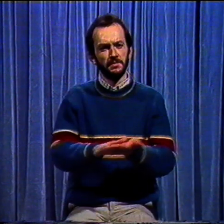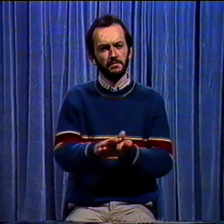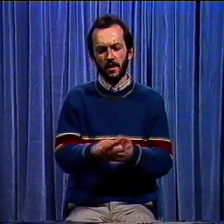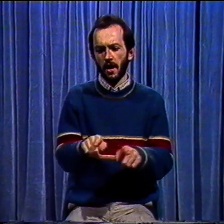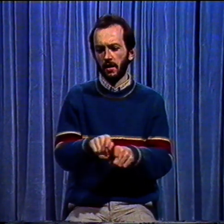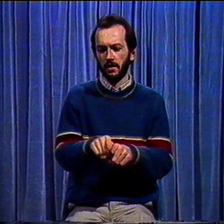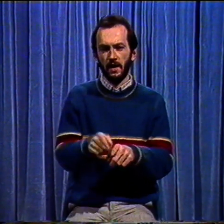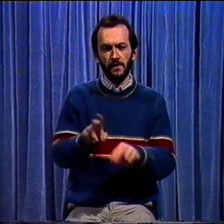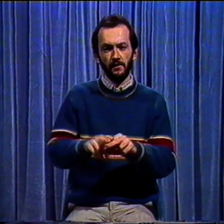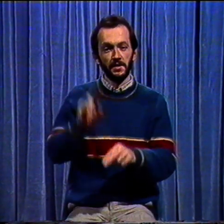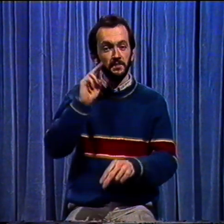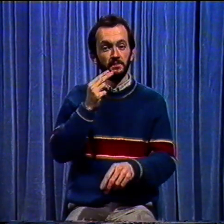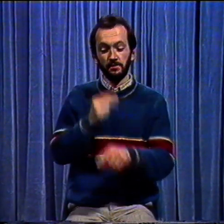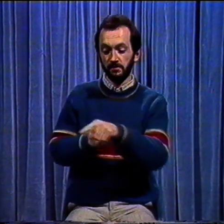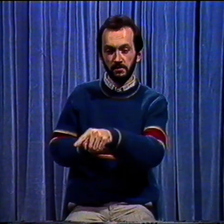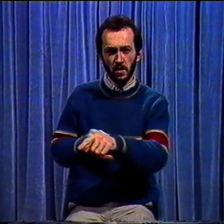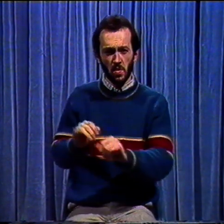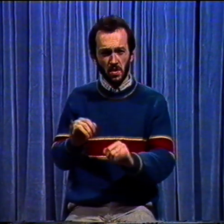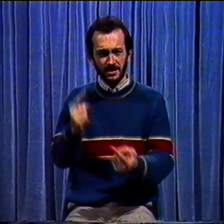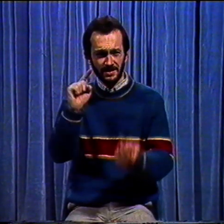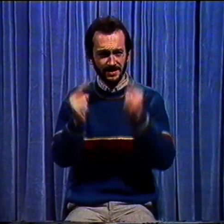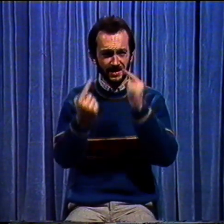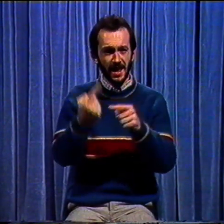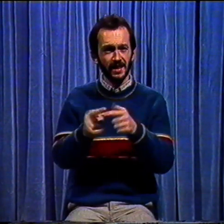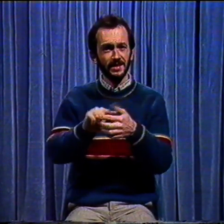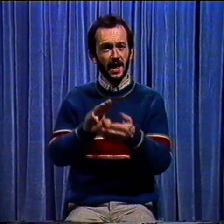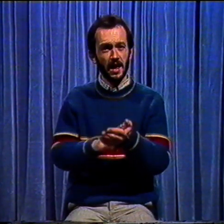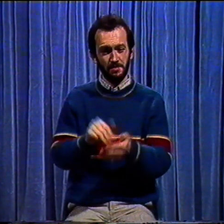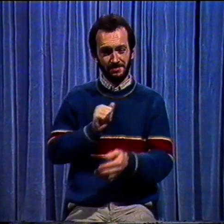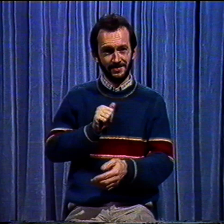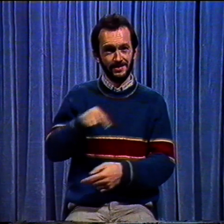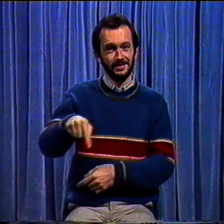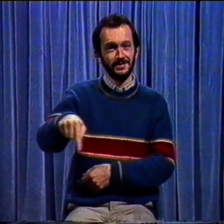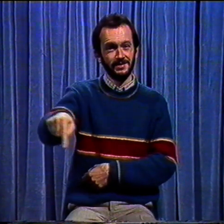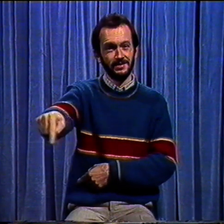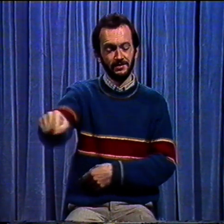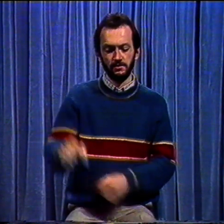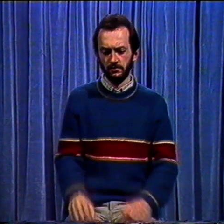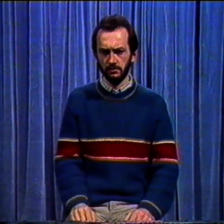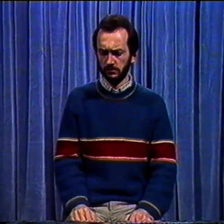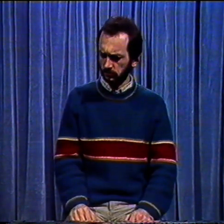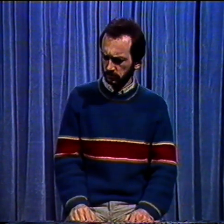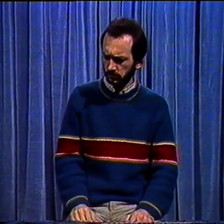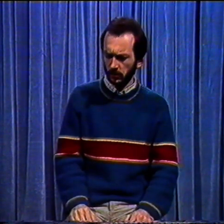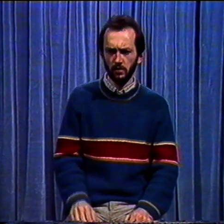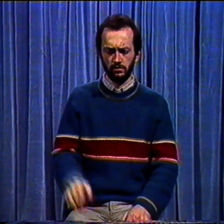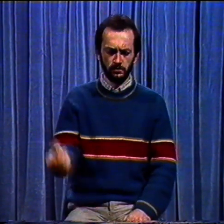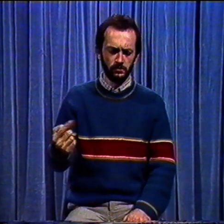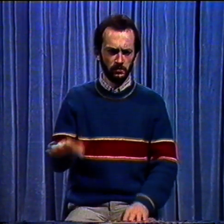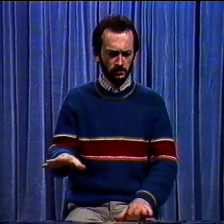This means it's as if there's a deaf person there and he's very worried about his exams, which he's just going to take.